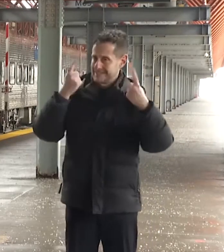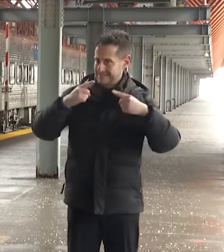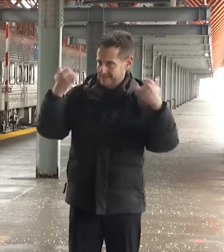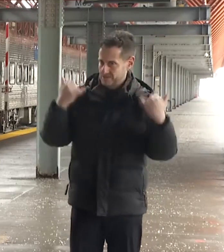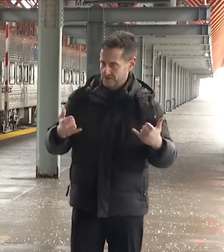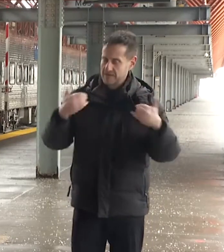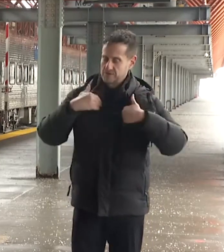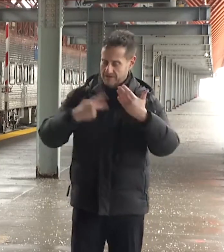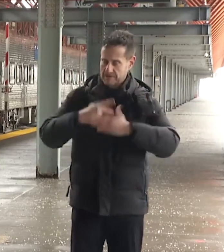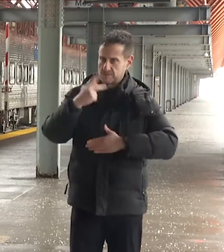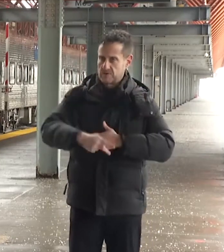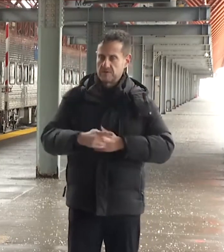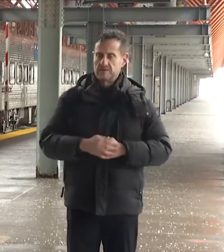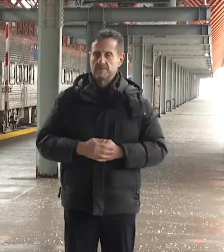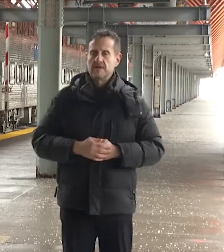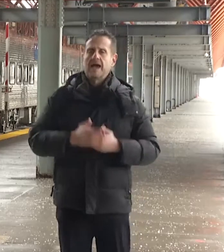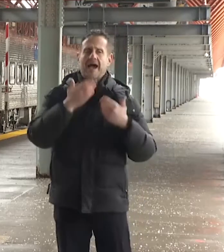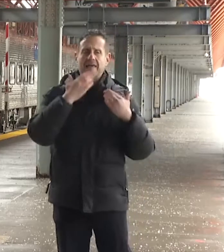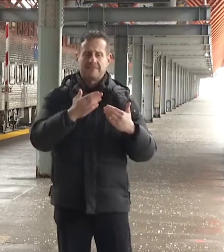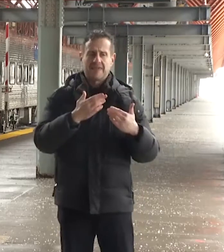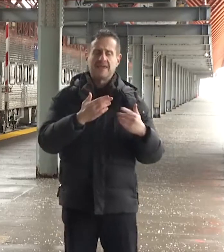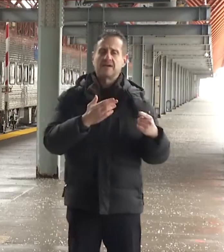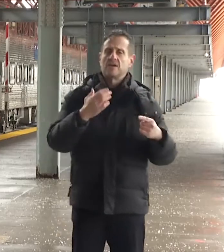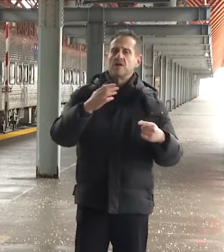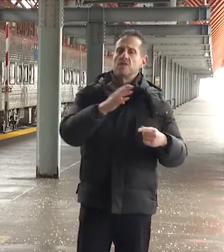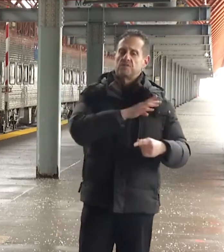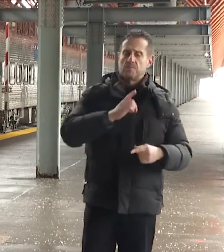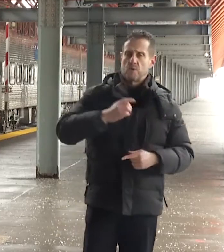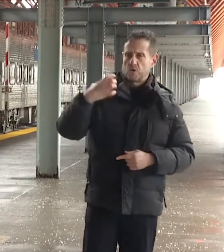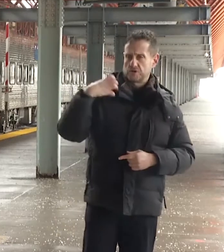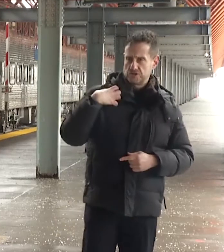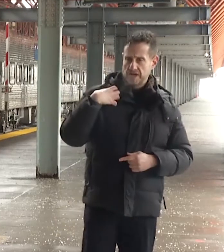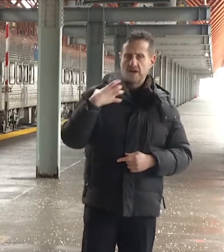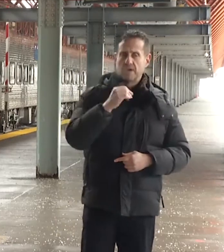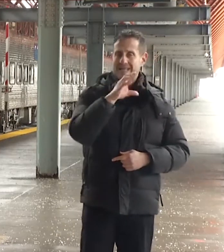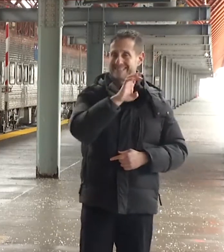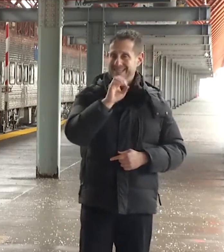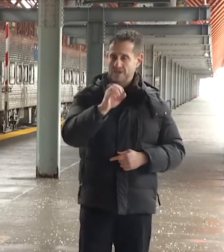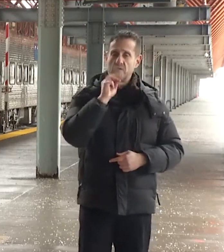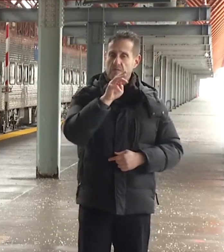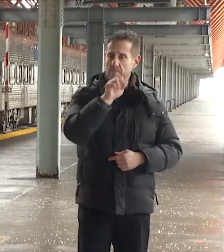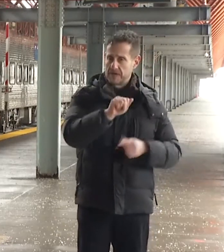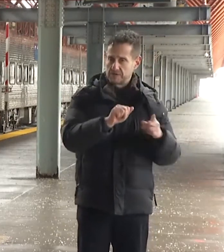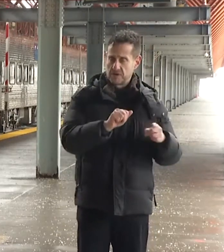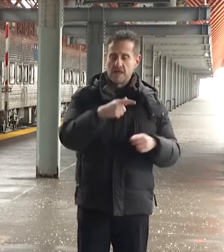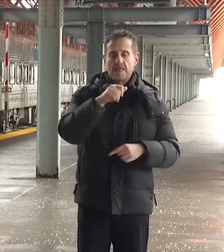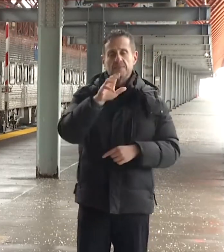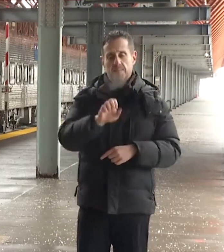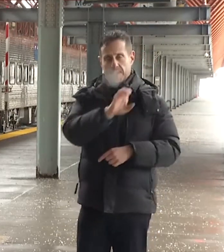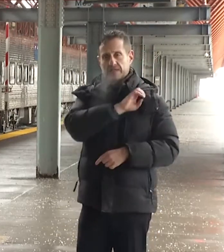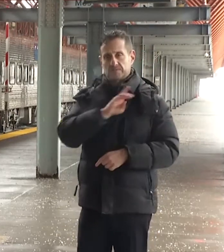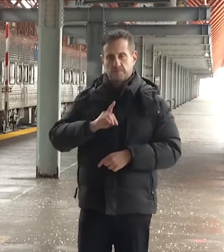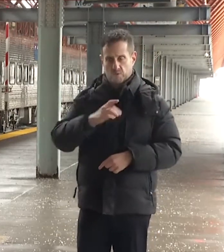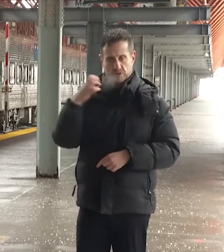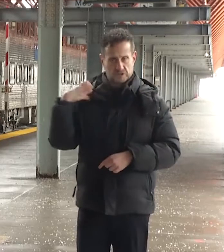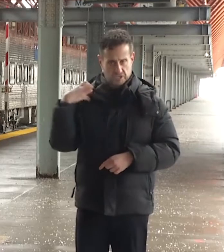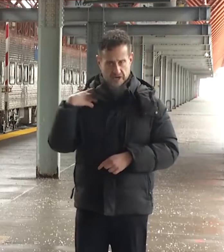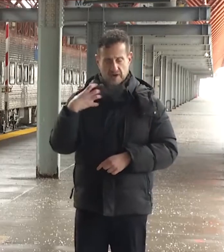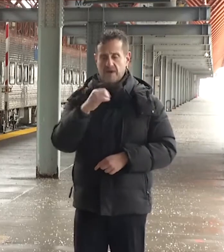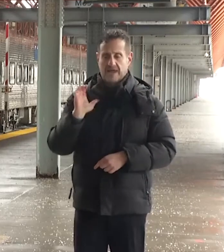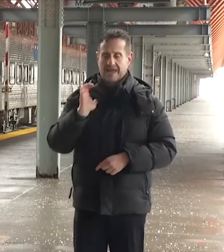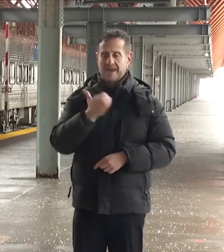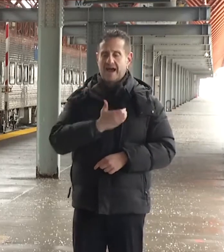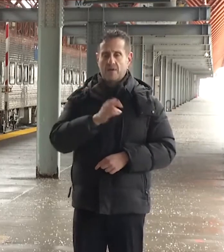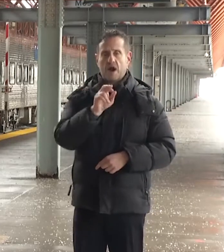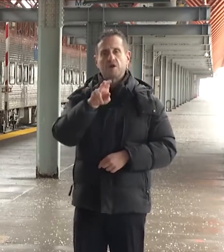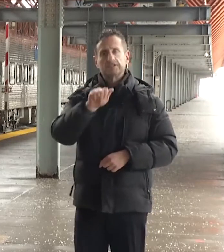grateful to Metra Board Chair Romaine Brown, CEO Jim Derwinski, PACE Board Chair Richard Kwasniewski, and RTA